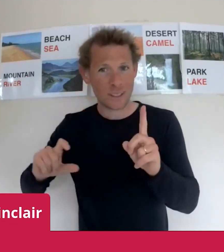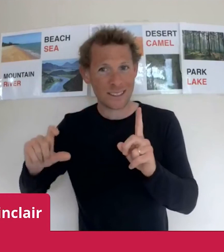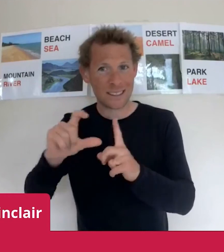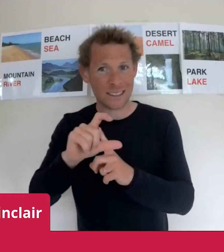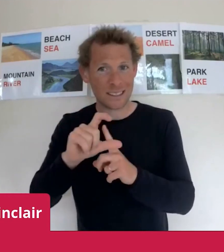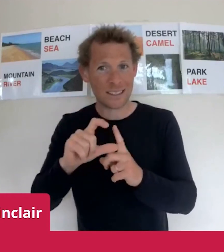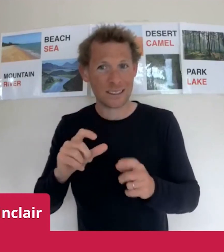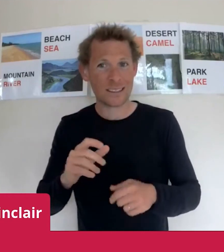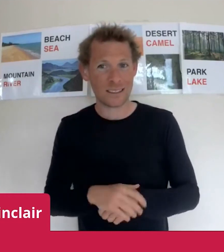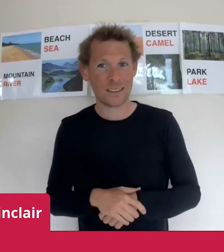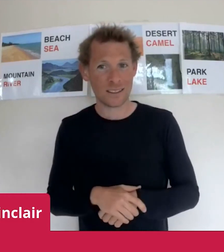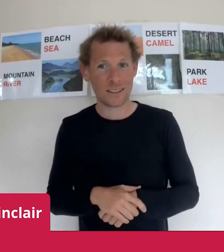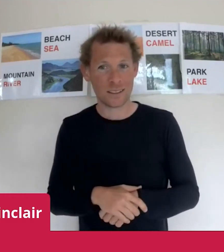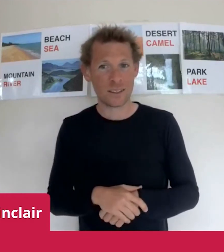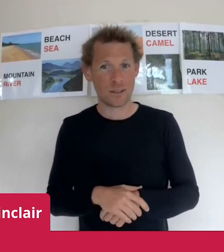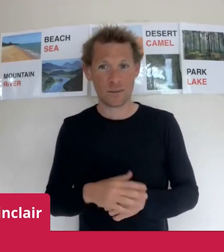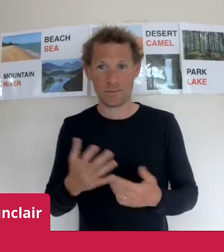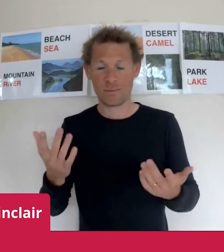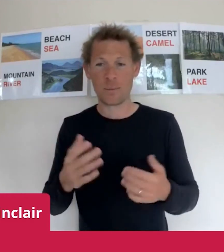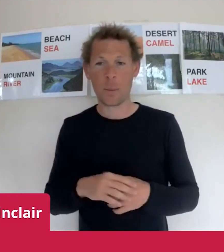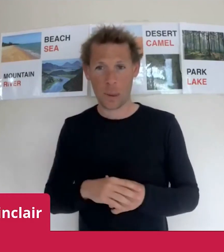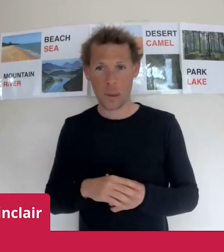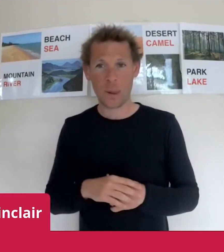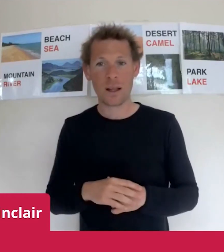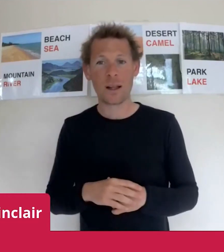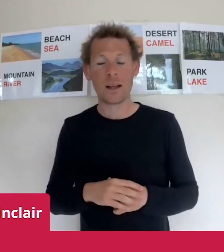for the deaf community and for the people that you interact with.